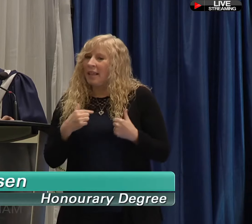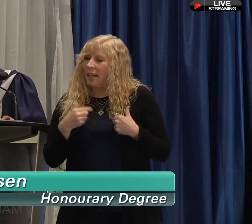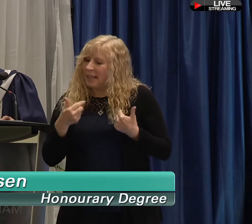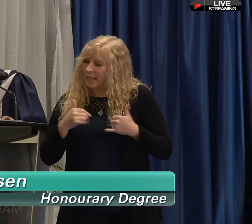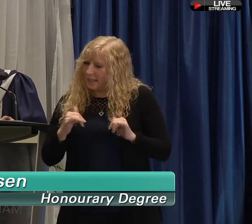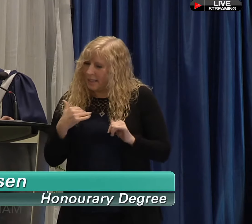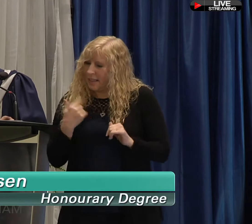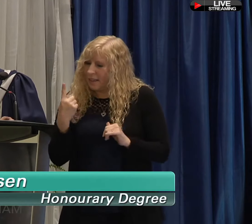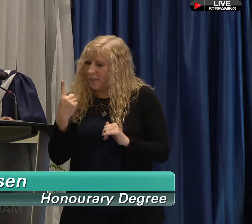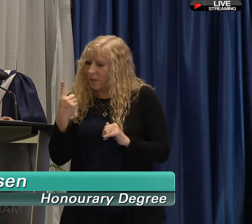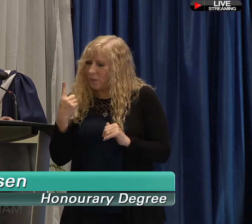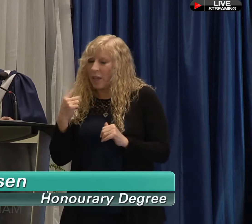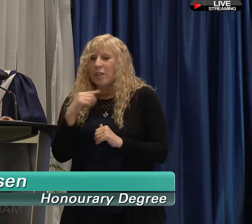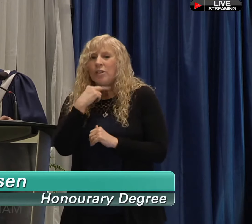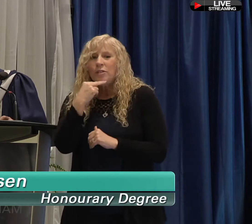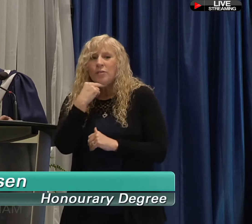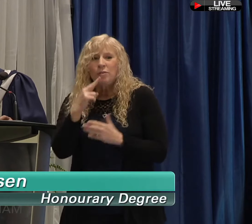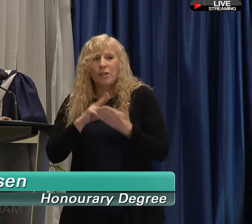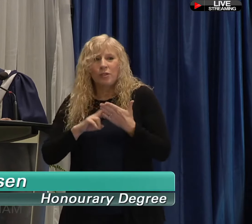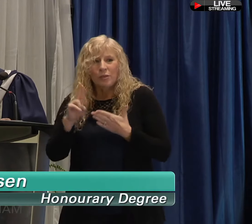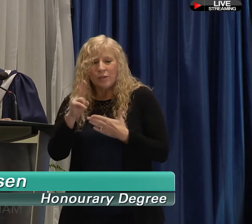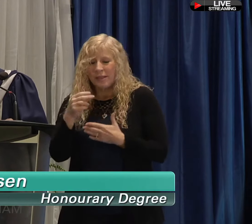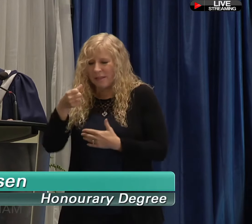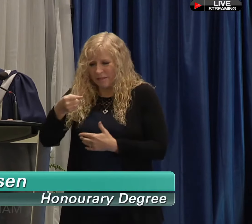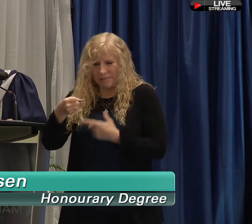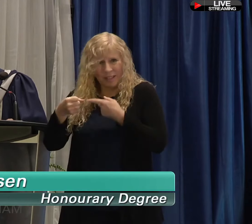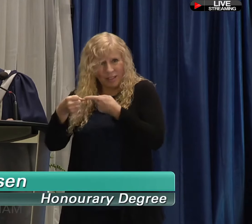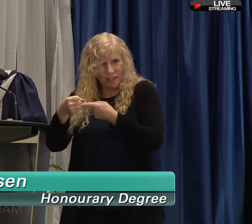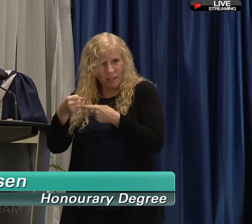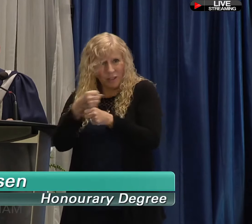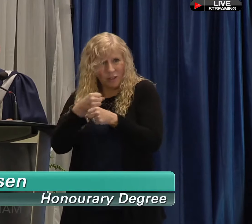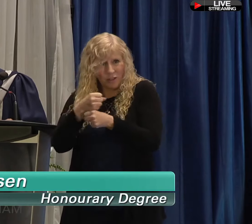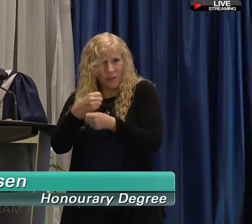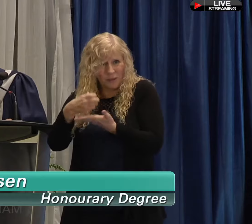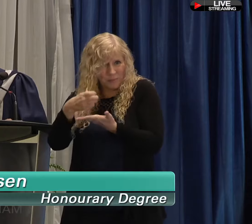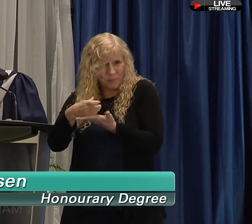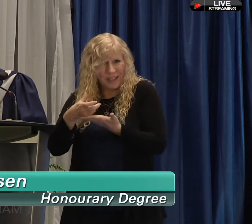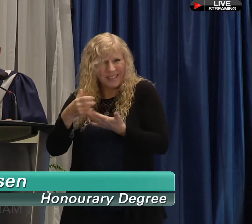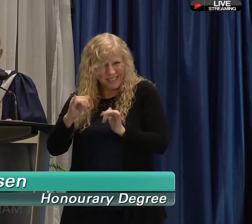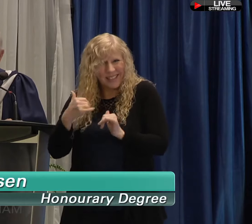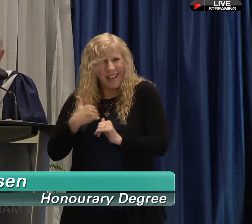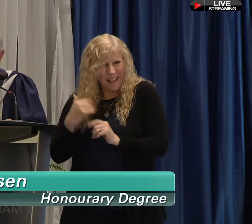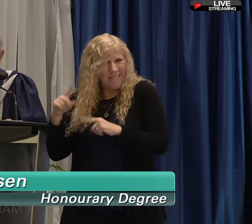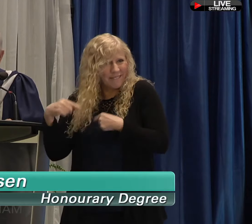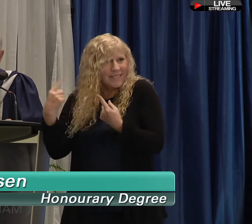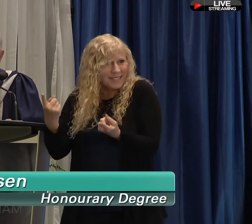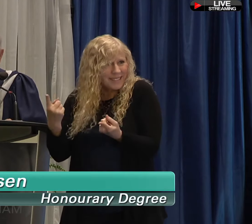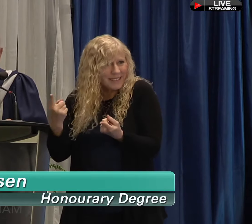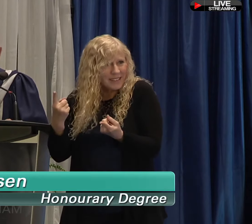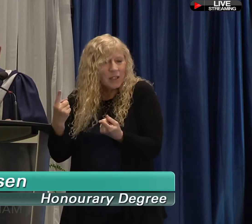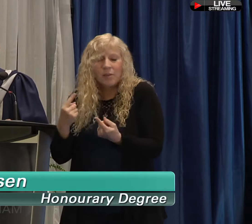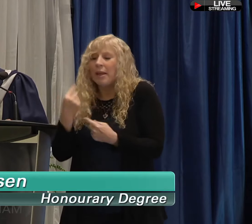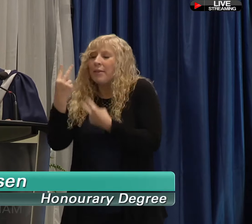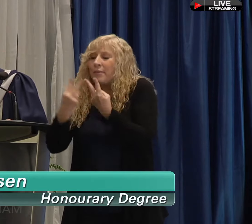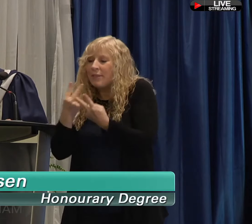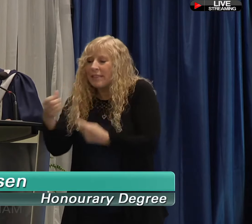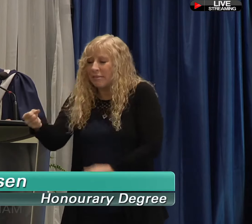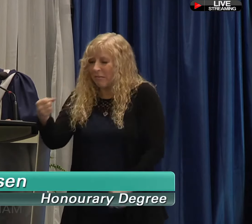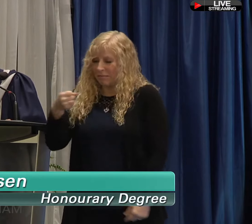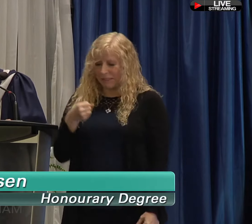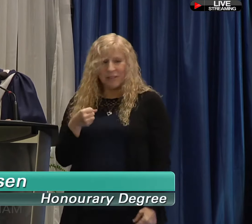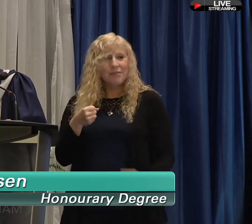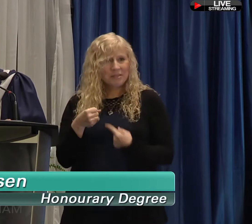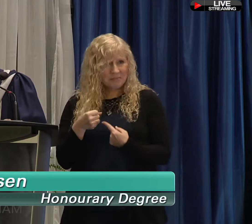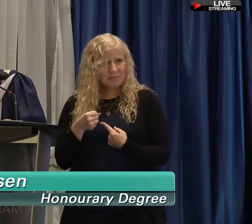Trent University mug that was given to me after one of those visits. I've used this mug so